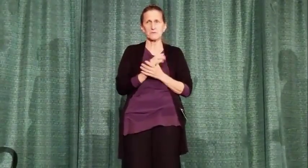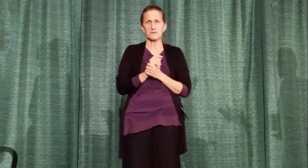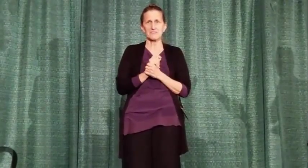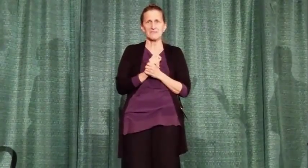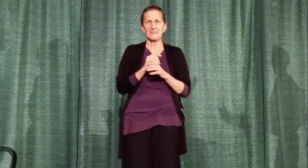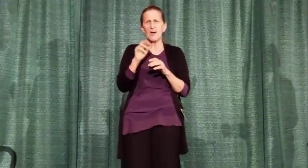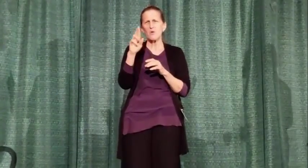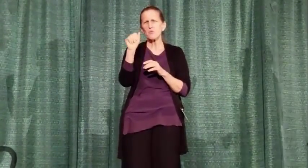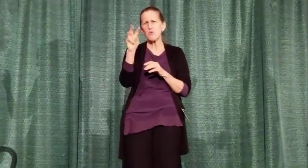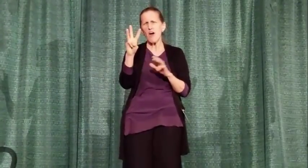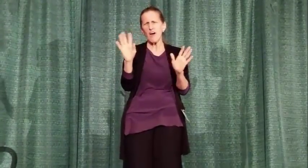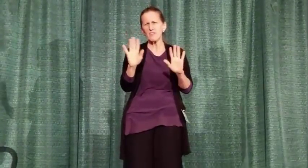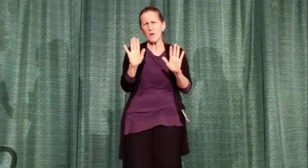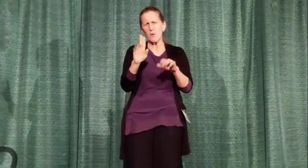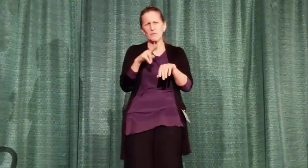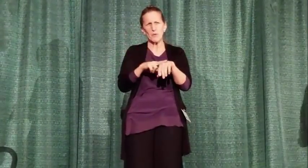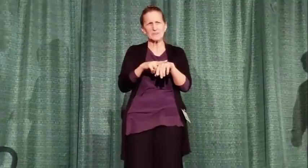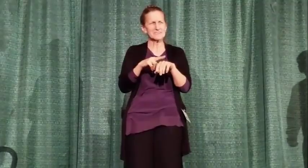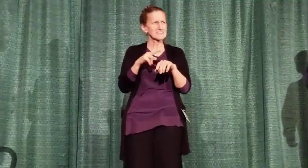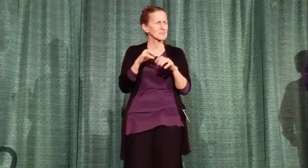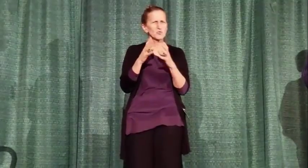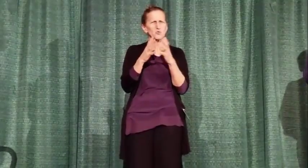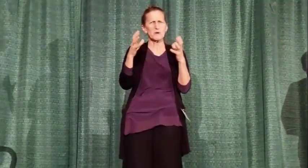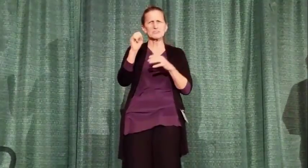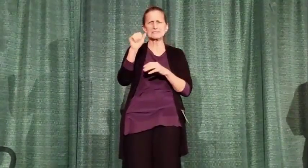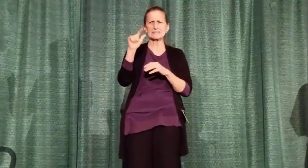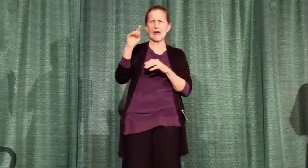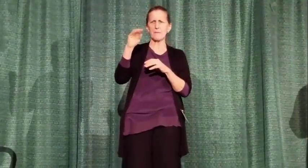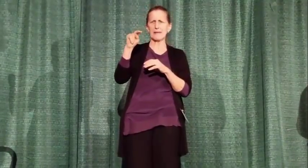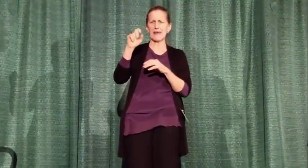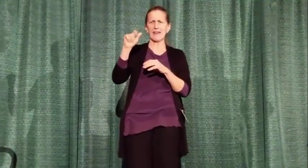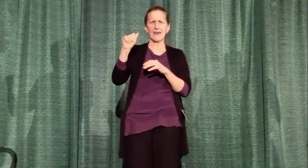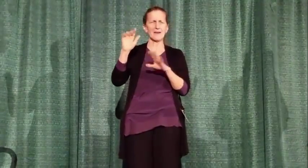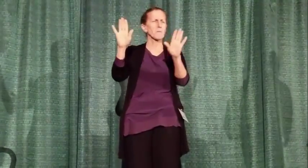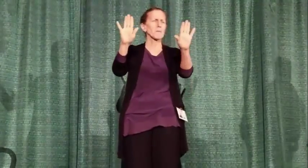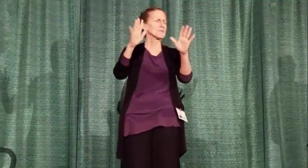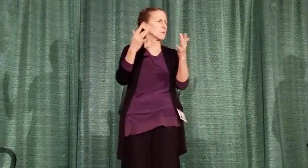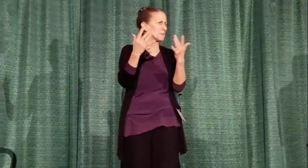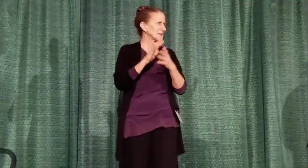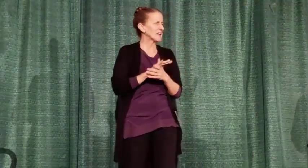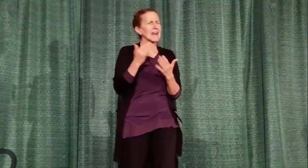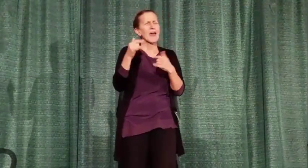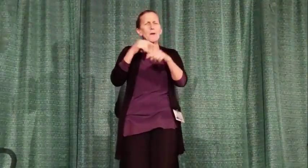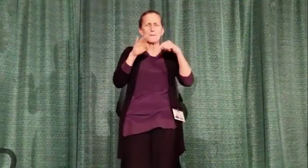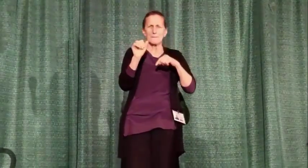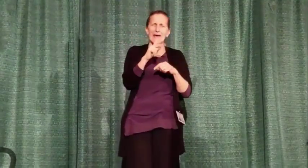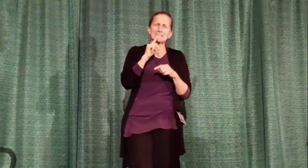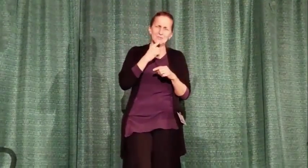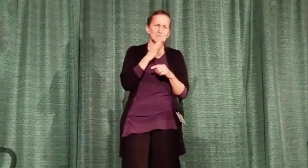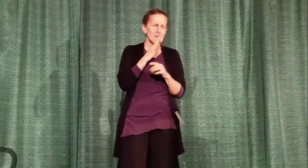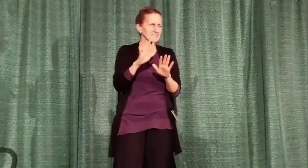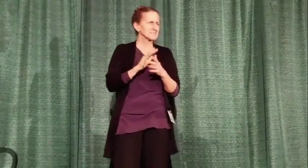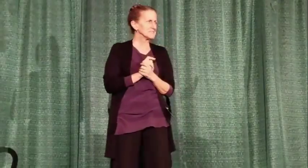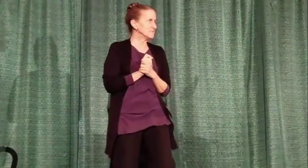Not raw chicken, of course. Too much salmonella. But hold on a second here. Let's get back to the serious thing, the serious nature